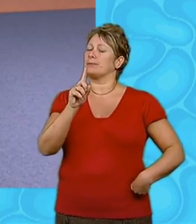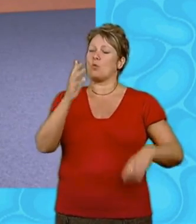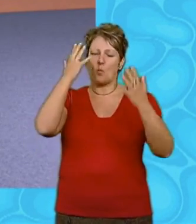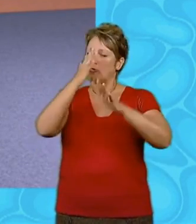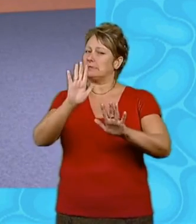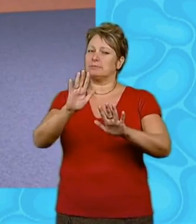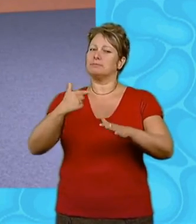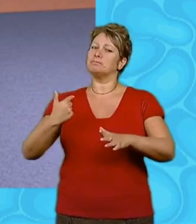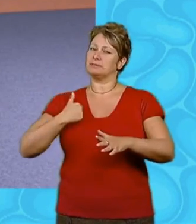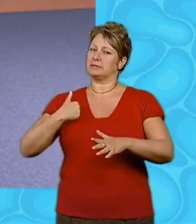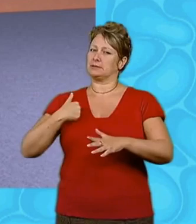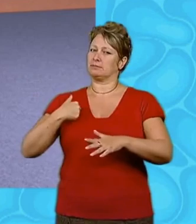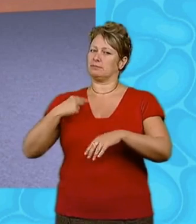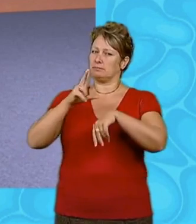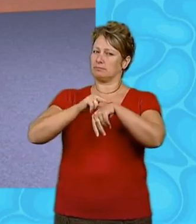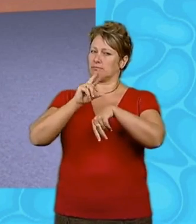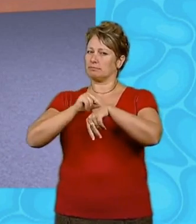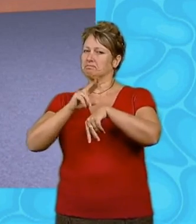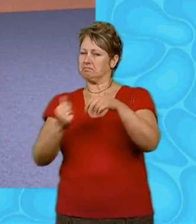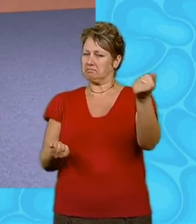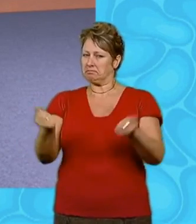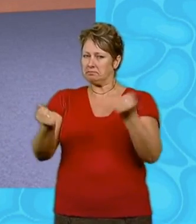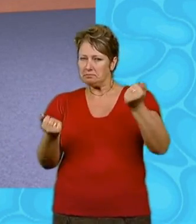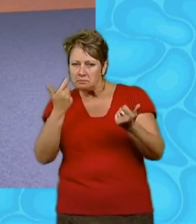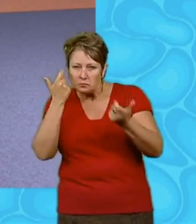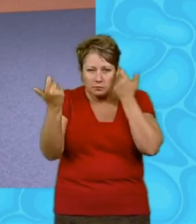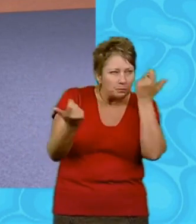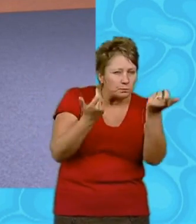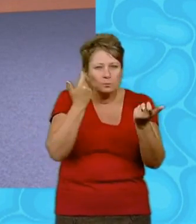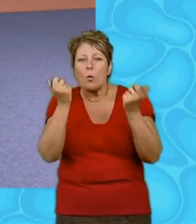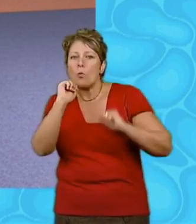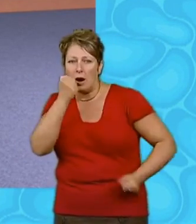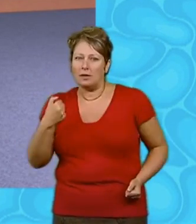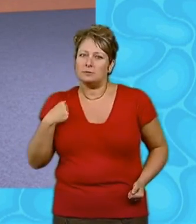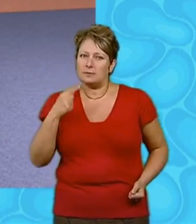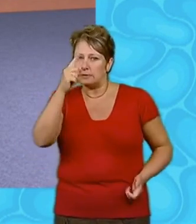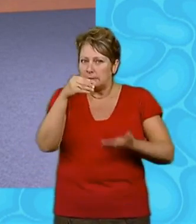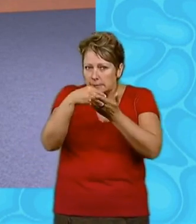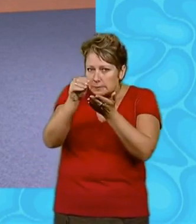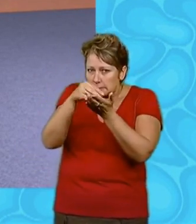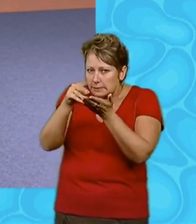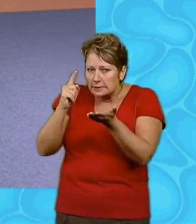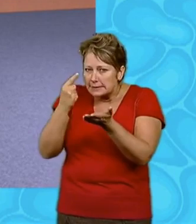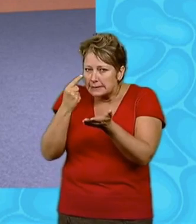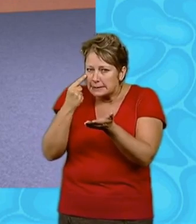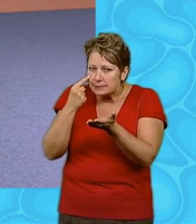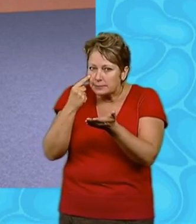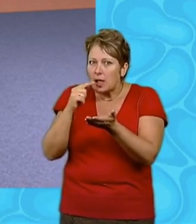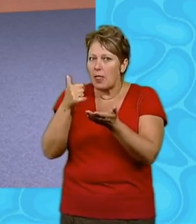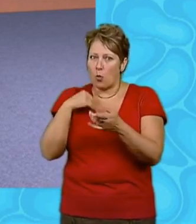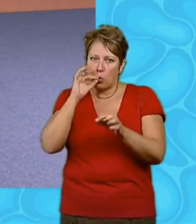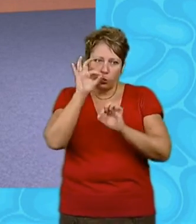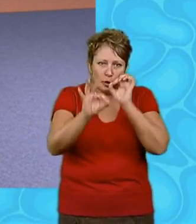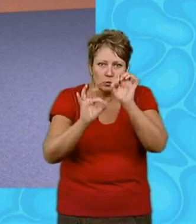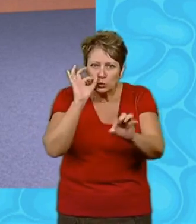because I, Hubert, crime-fighting police fan, am on the case. First, I'll dust for tire prints. Then, I'll